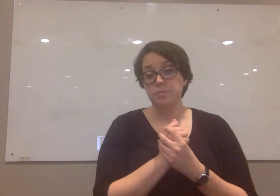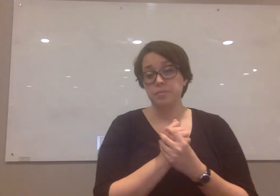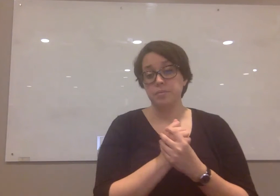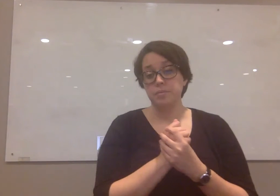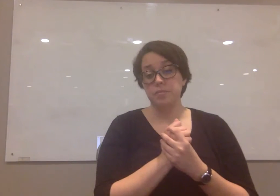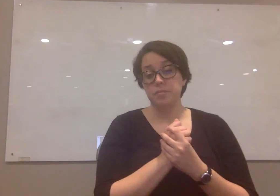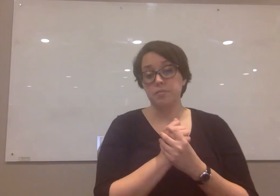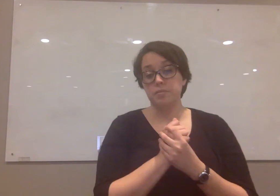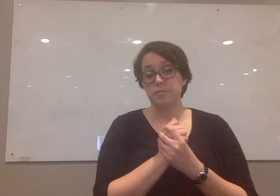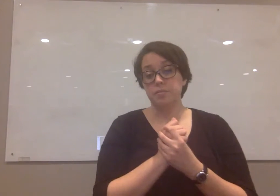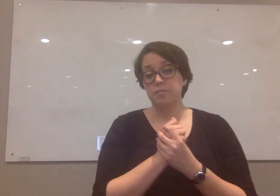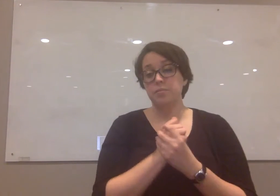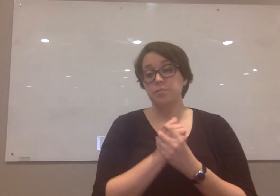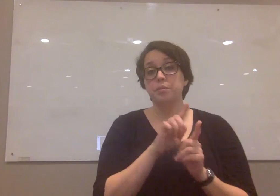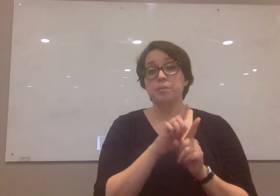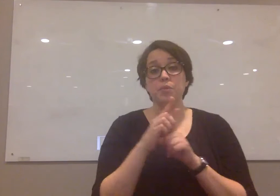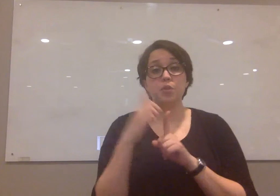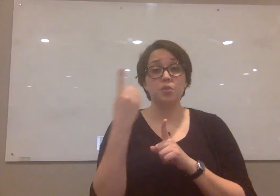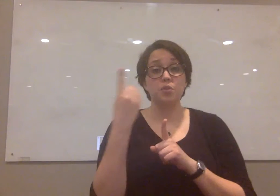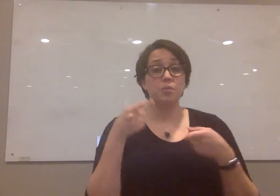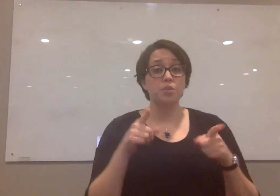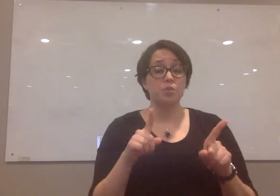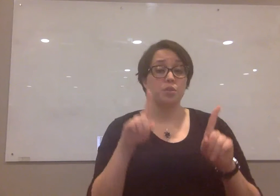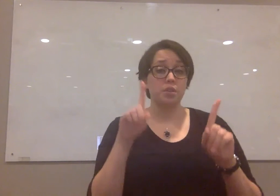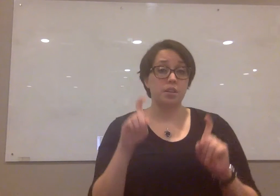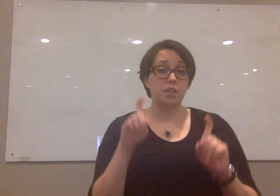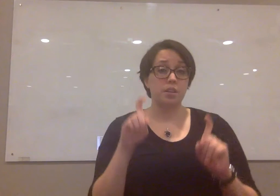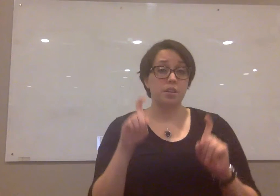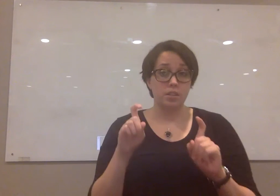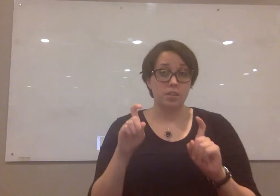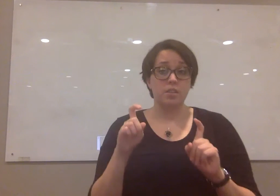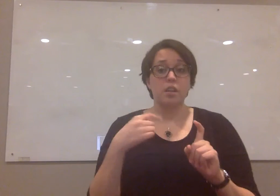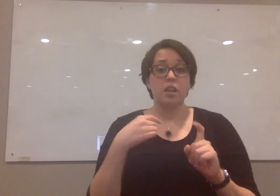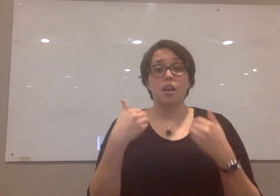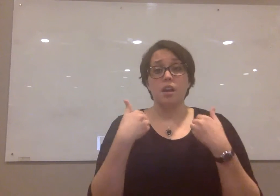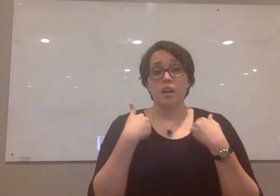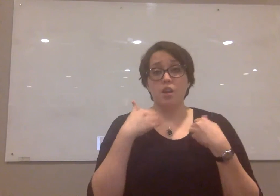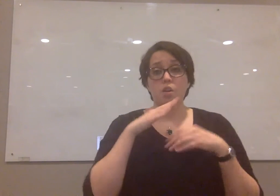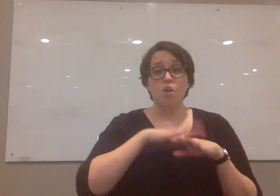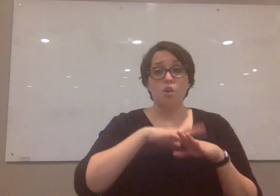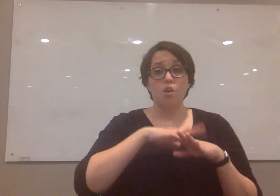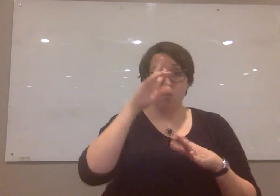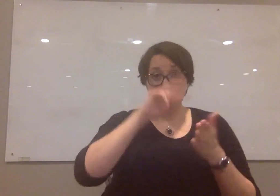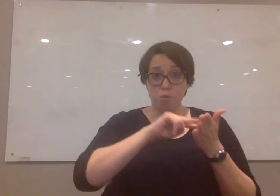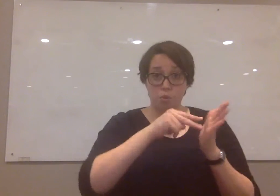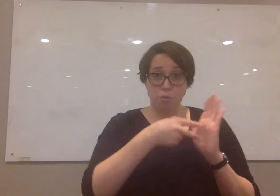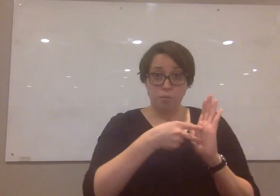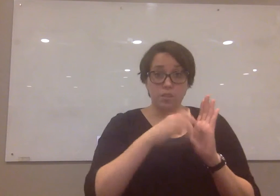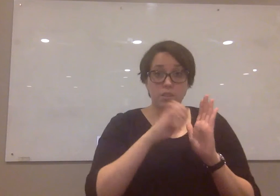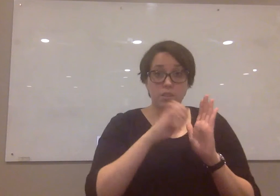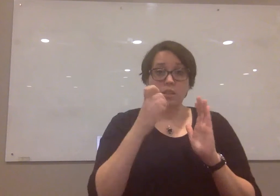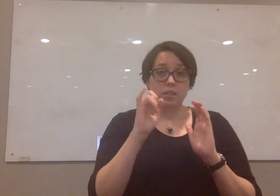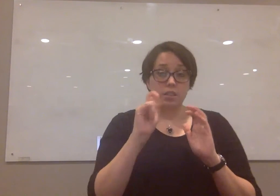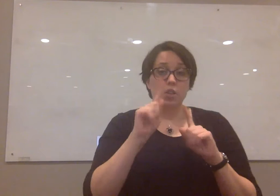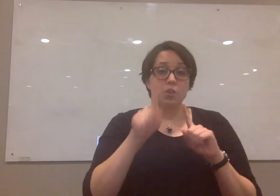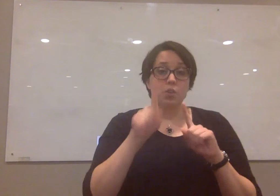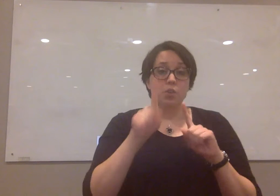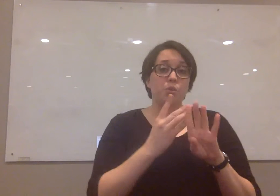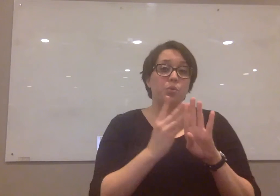Additionally, something that I hit during testing is I had a on-purpose exit when the queue deleted, and that's a normal exit, but normal